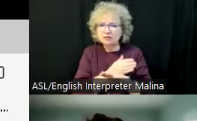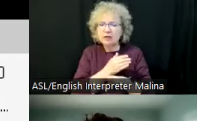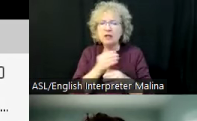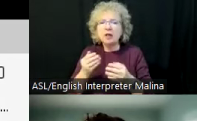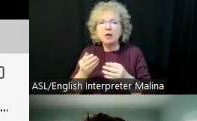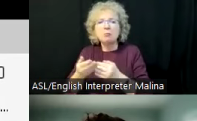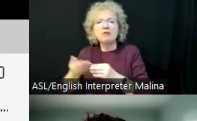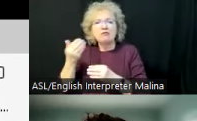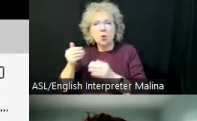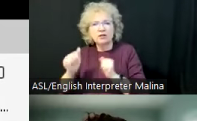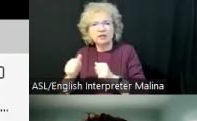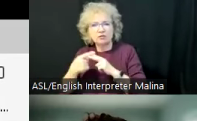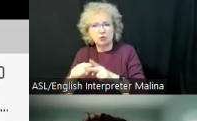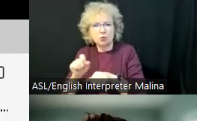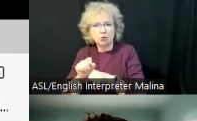the work can begin.